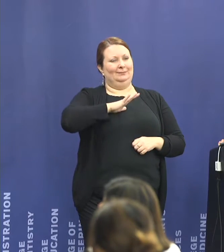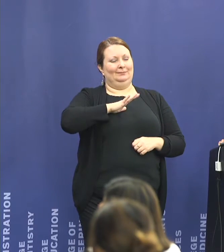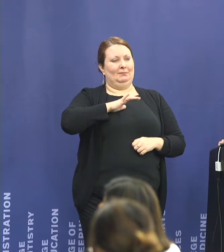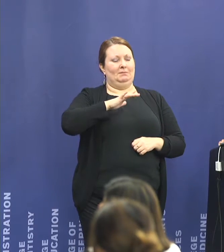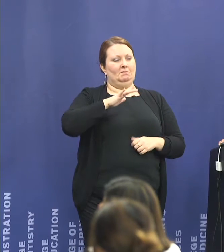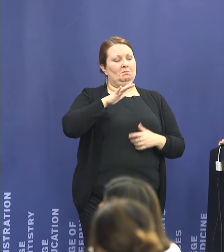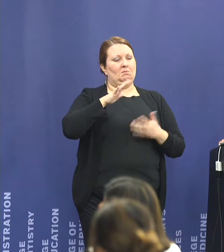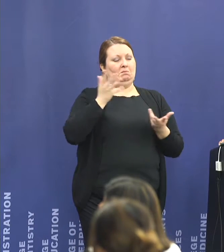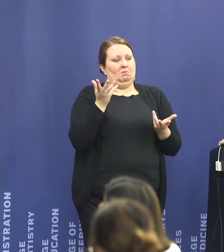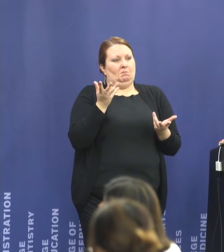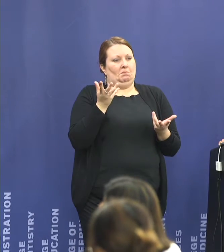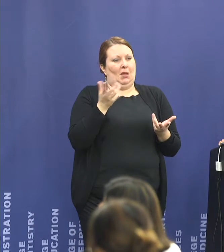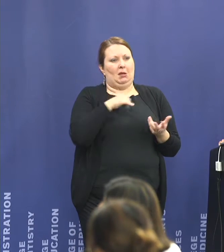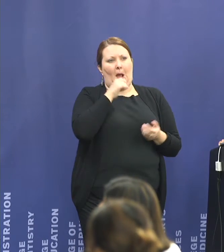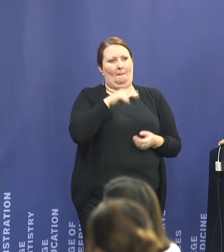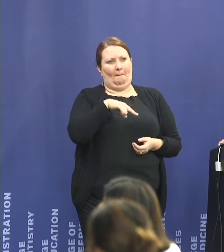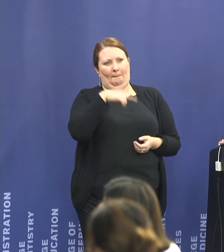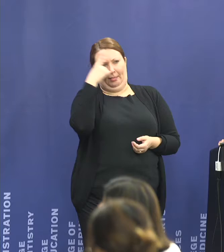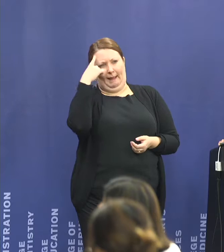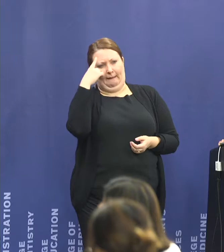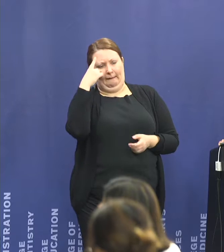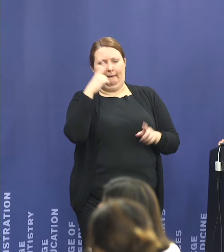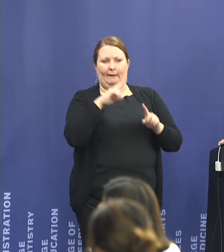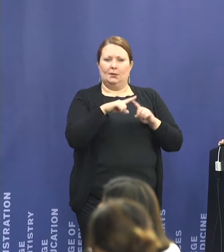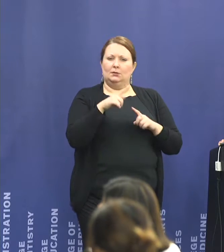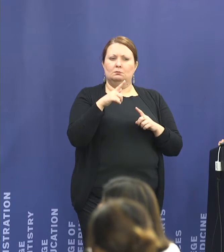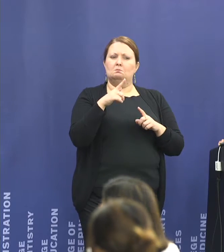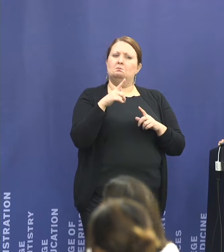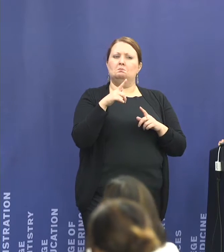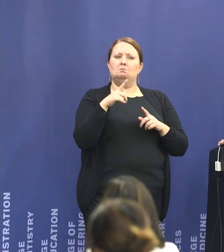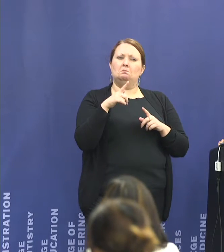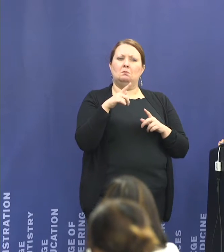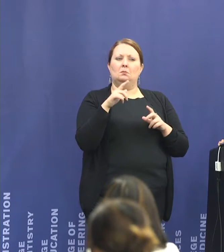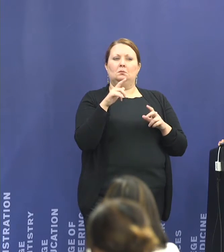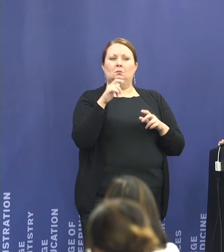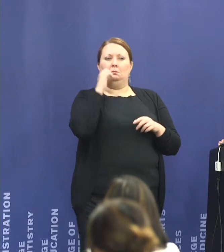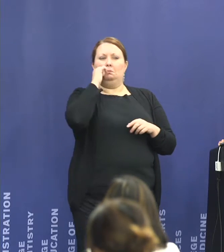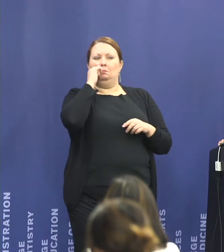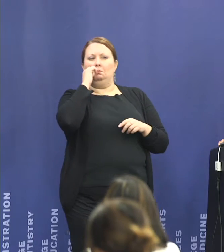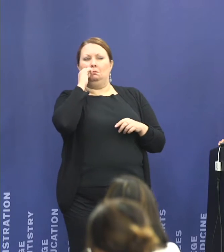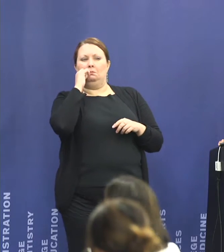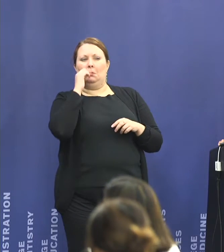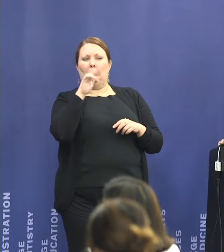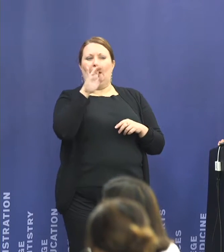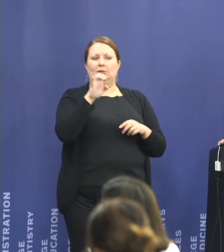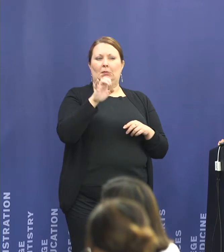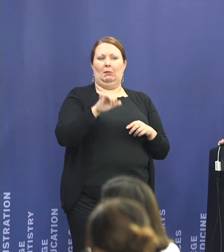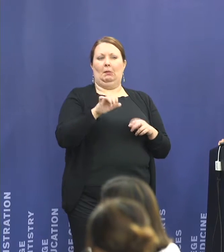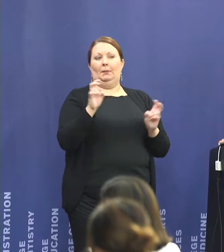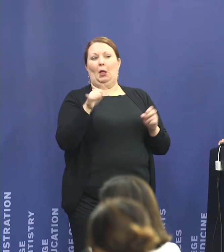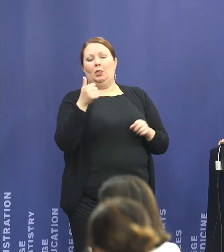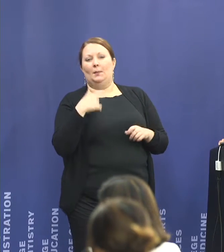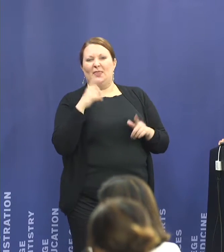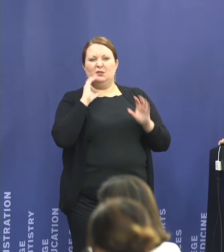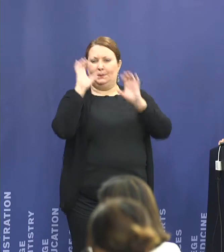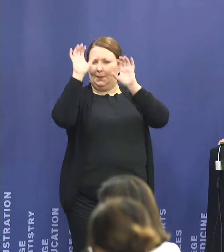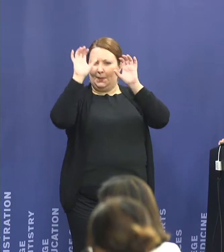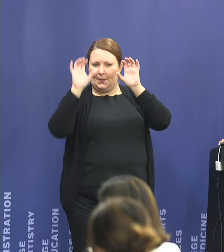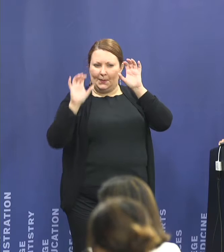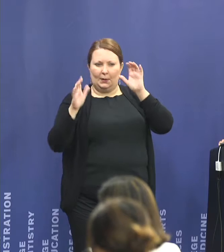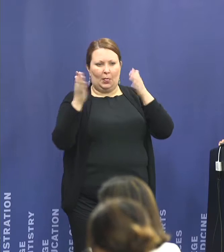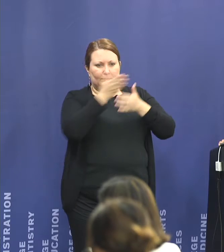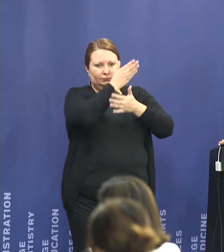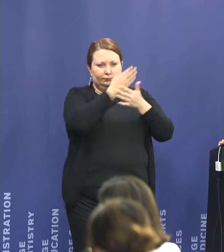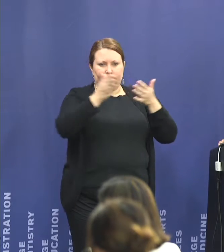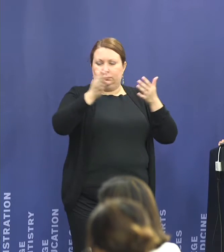looking black, but somehow, you know, racially other. But then again, there's tiny pictures of everyone and everything in